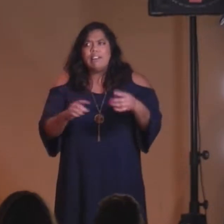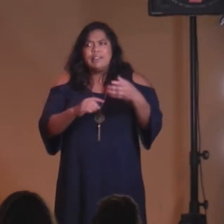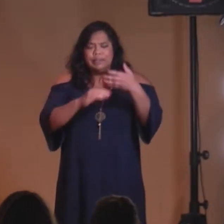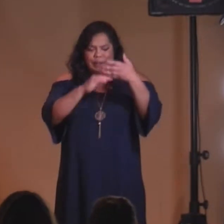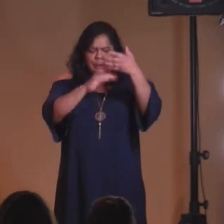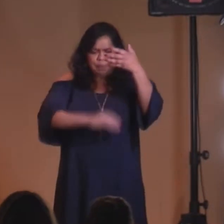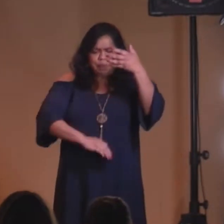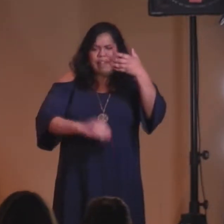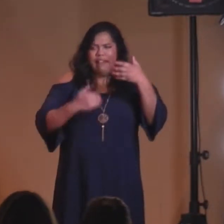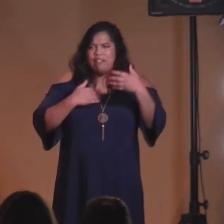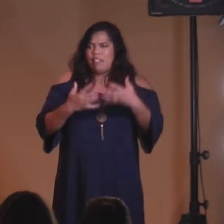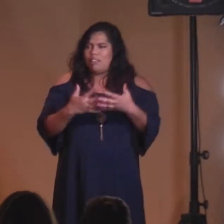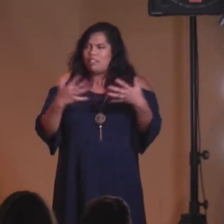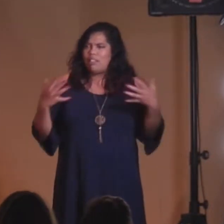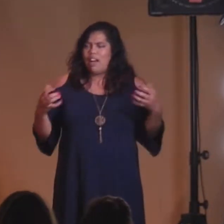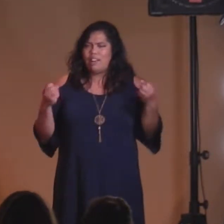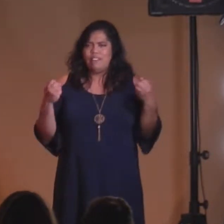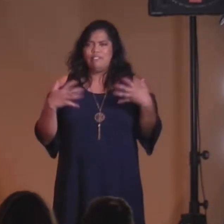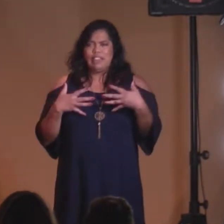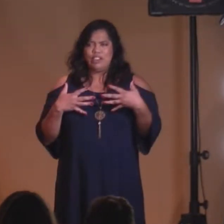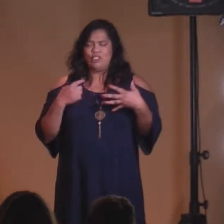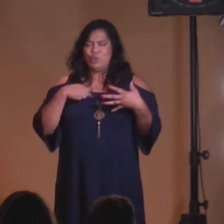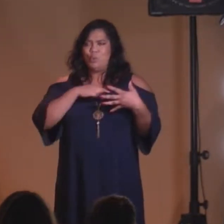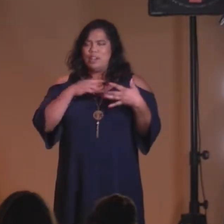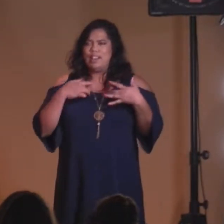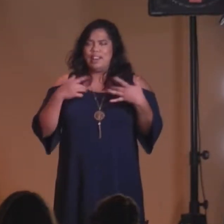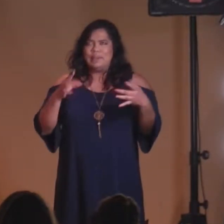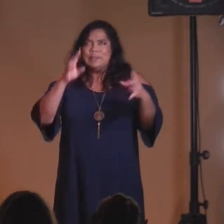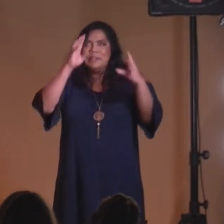are simply imagined.